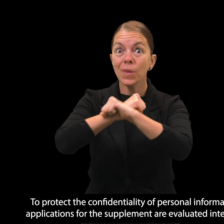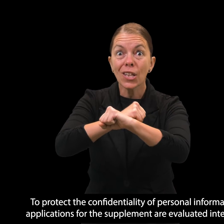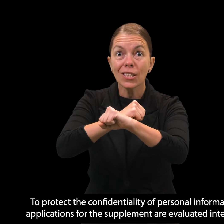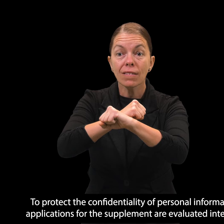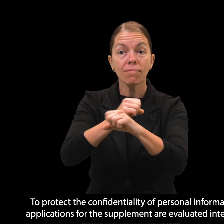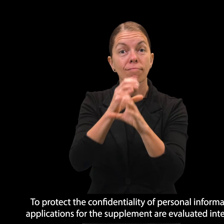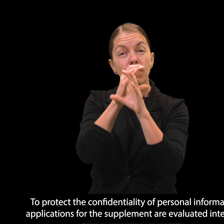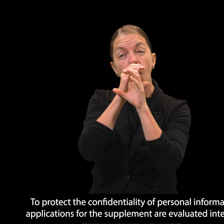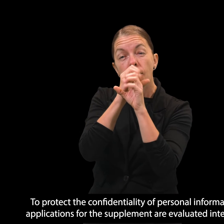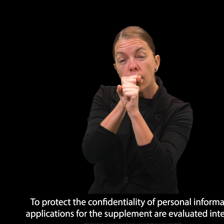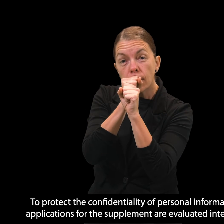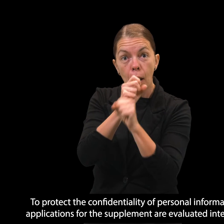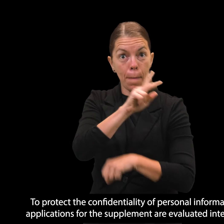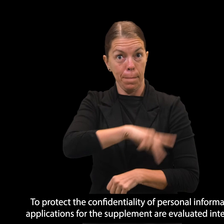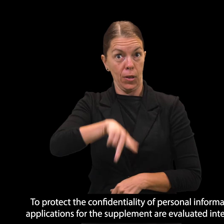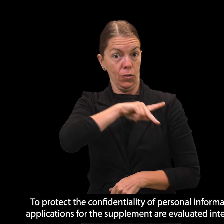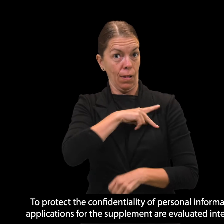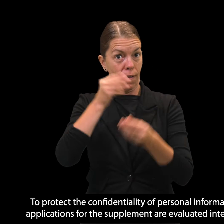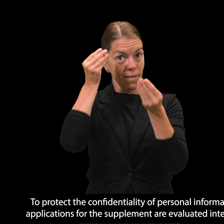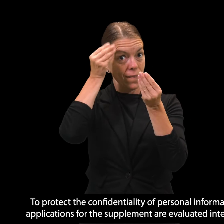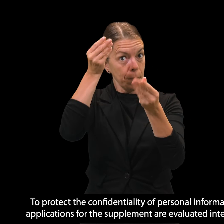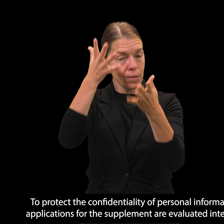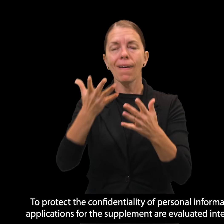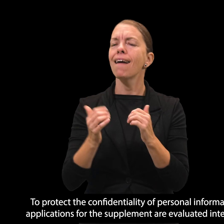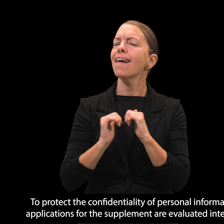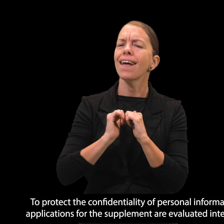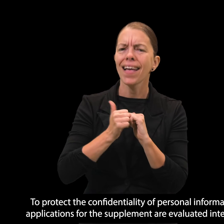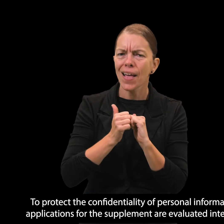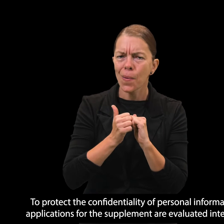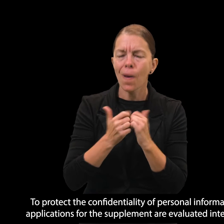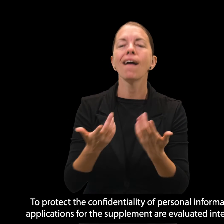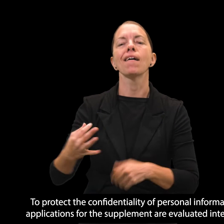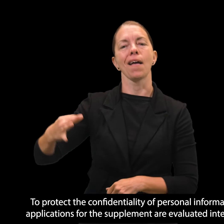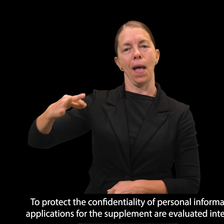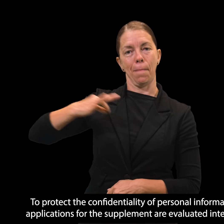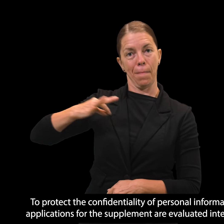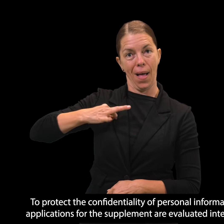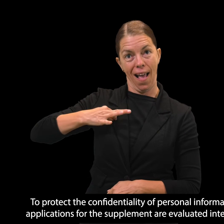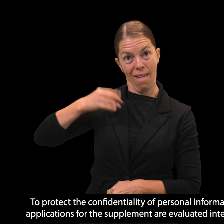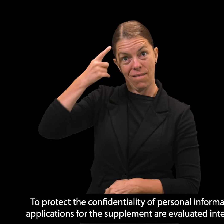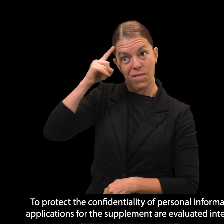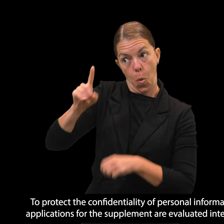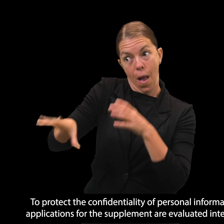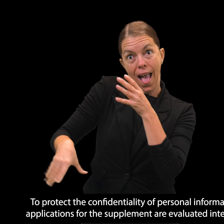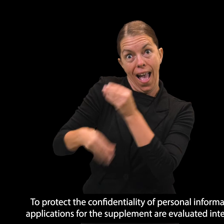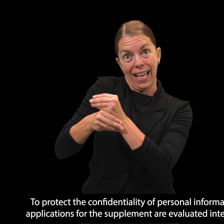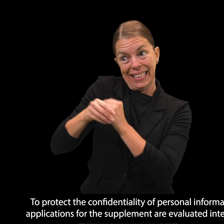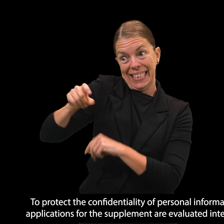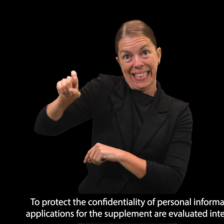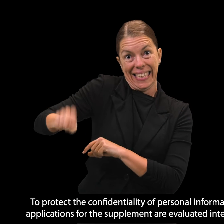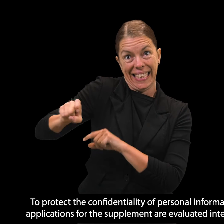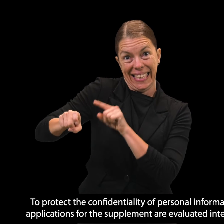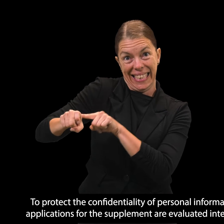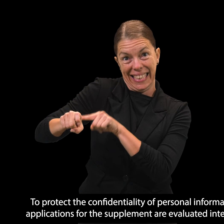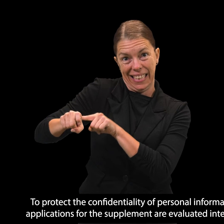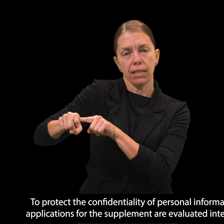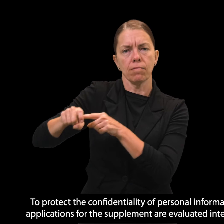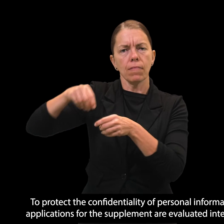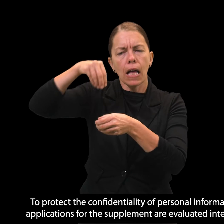To protect the confidentiality of personal information Applications for the supplement are evaluated